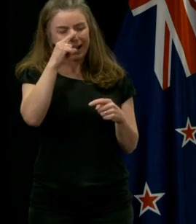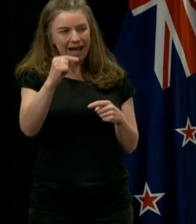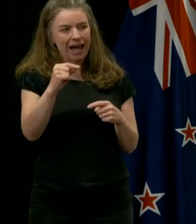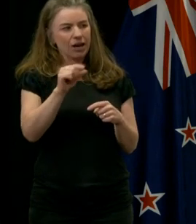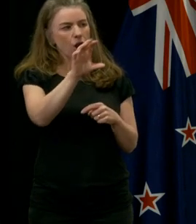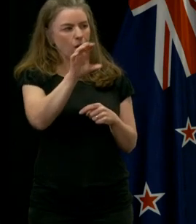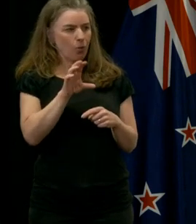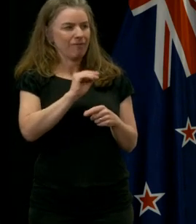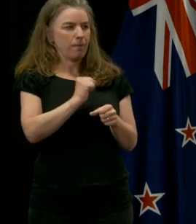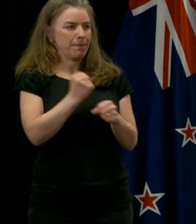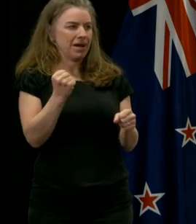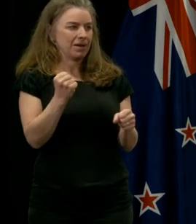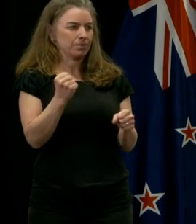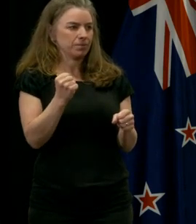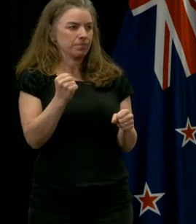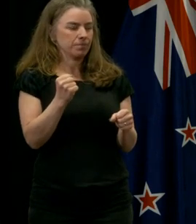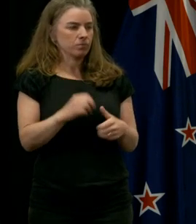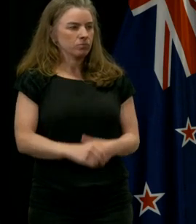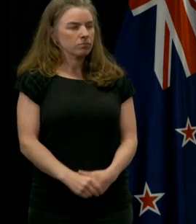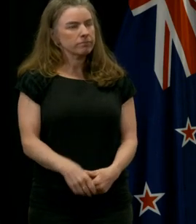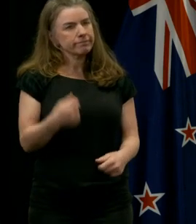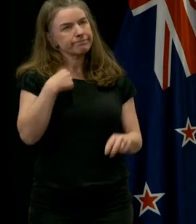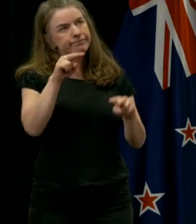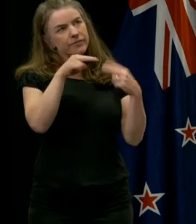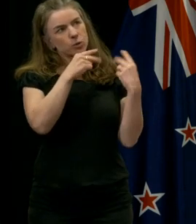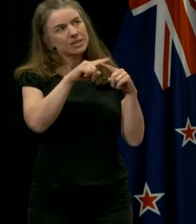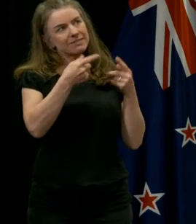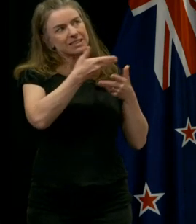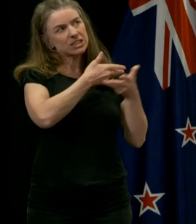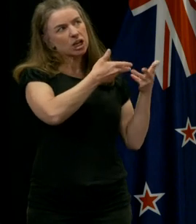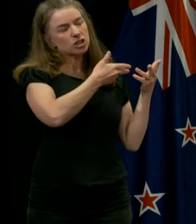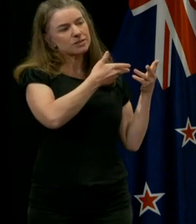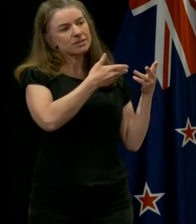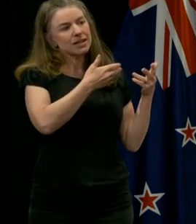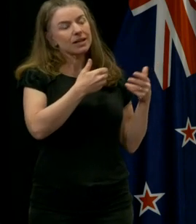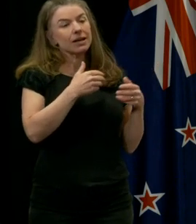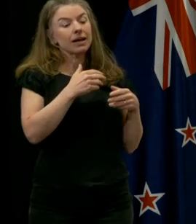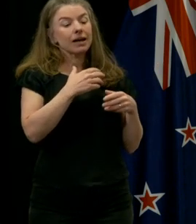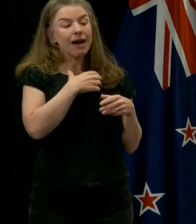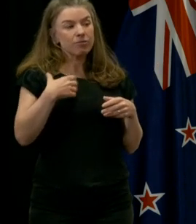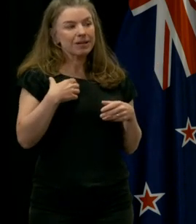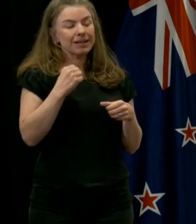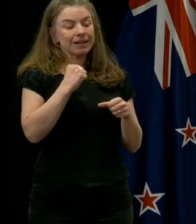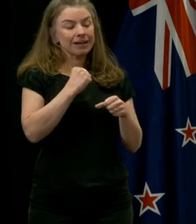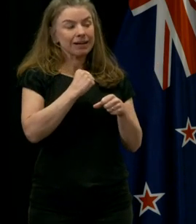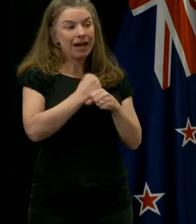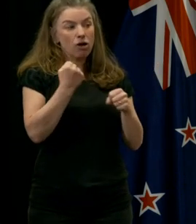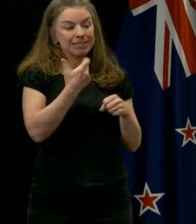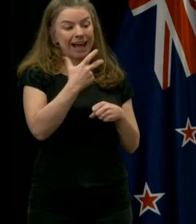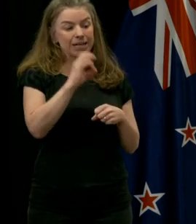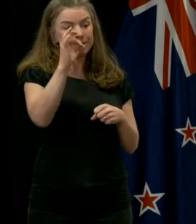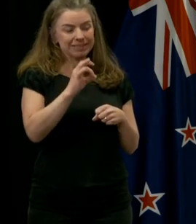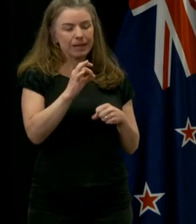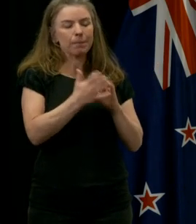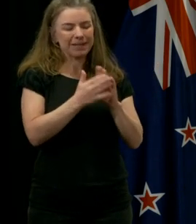it. We felt on the balance of the discussions that a higher level of Crown guarantee would encourage the banks to lend